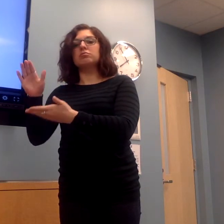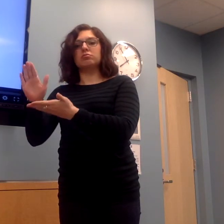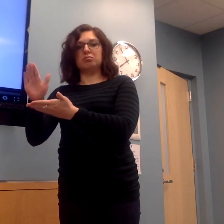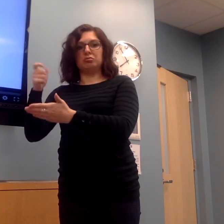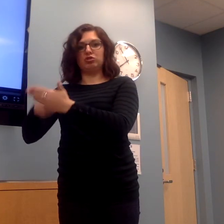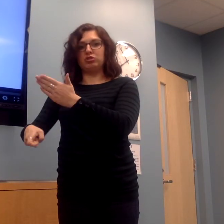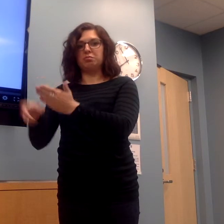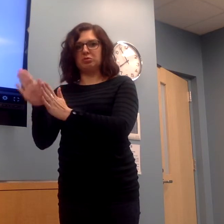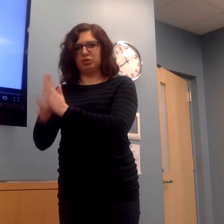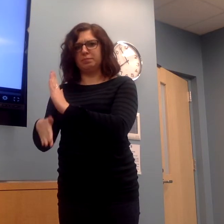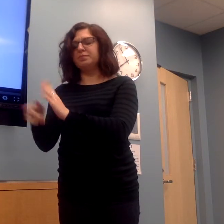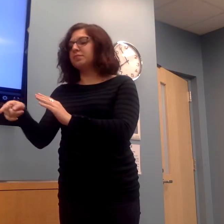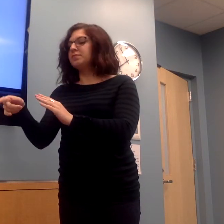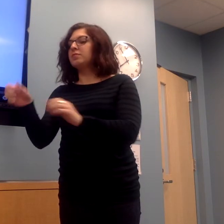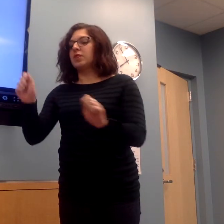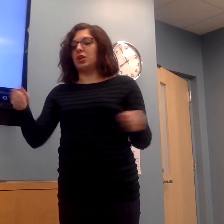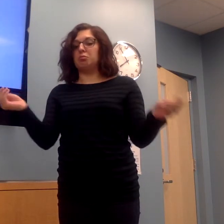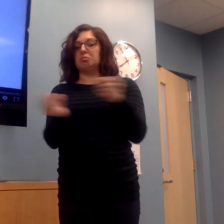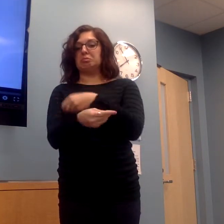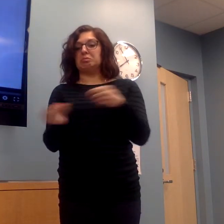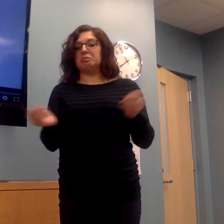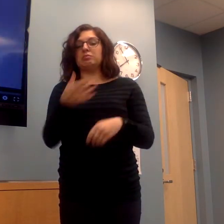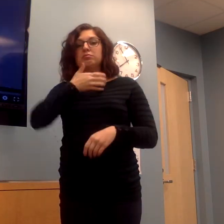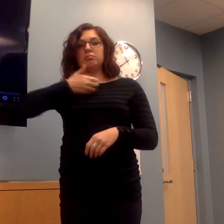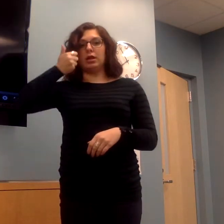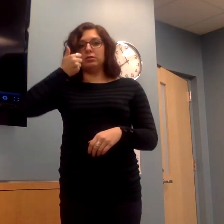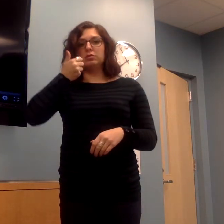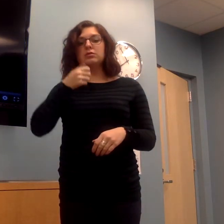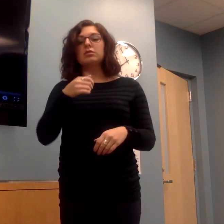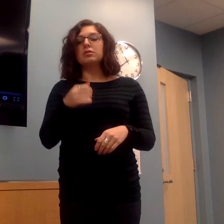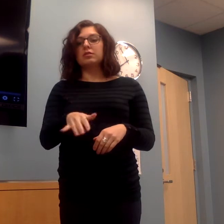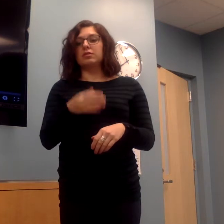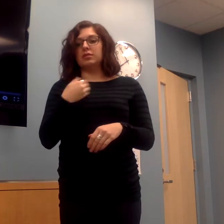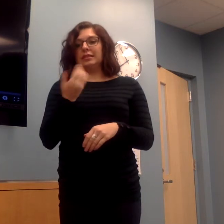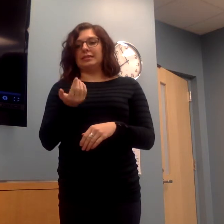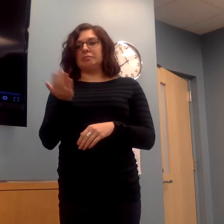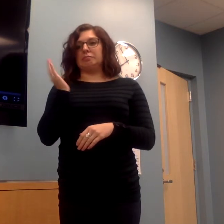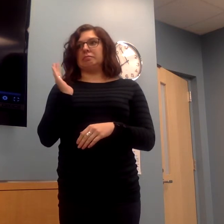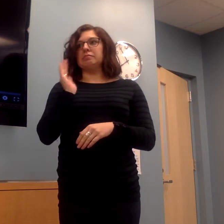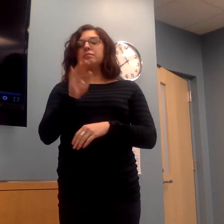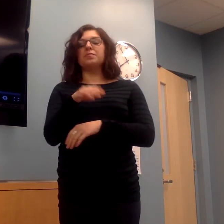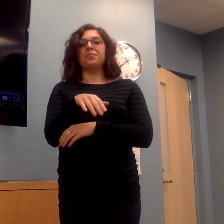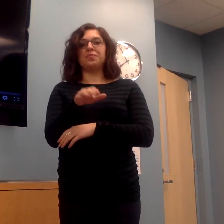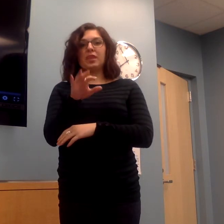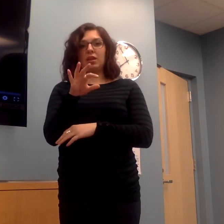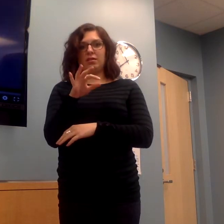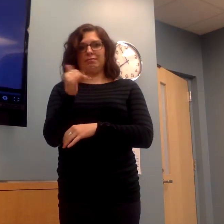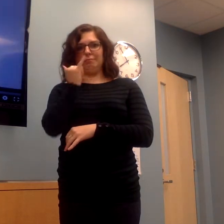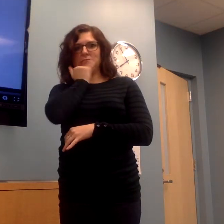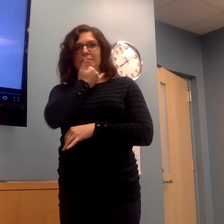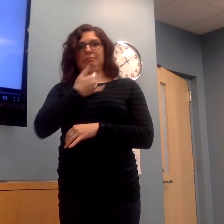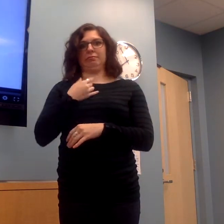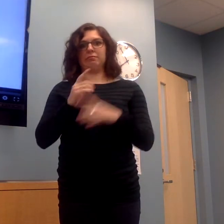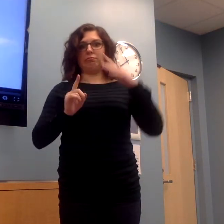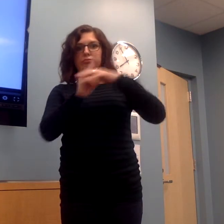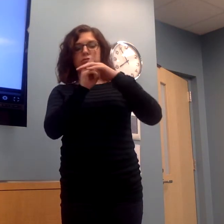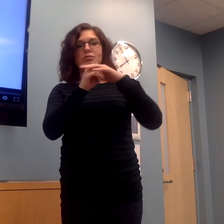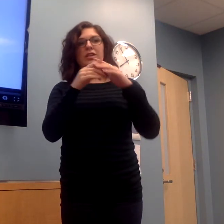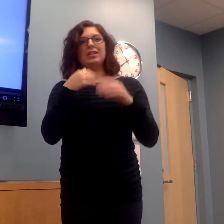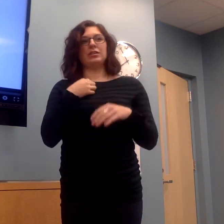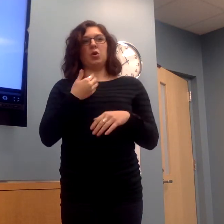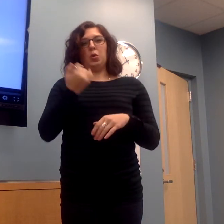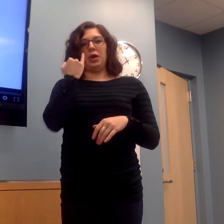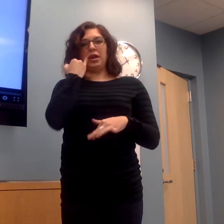trade with each other. About 100 years later, David Ricardo pointed out a flaw in the model. He argued that while England, let's say, had